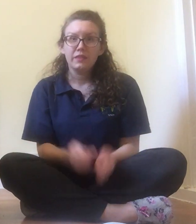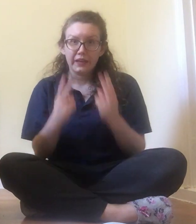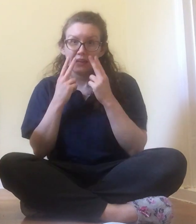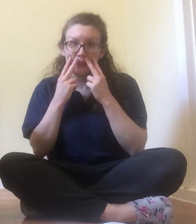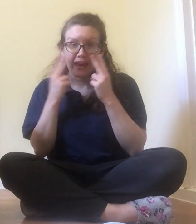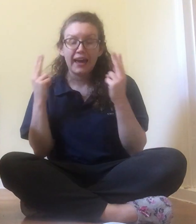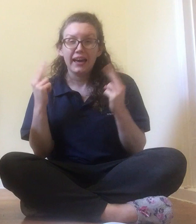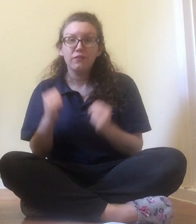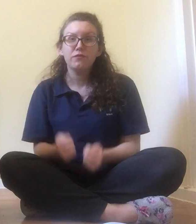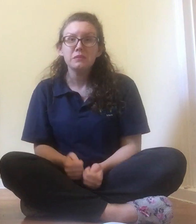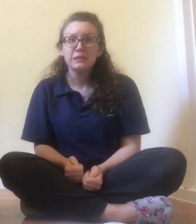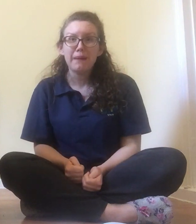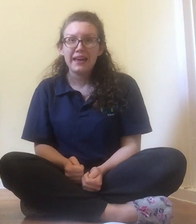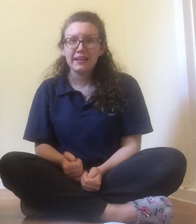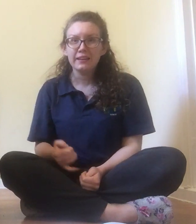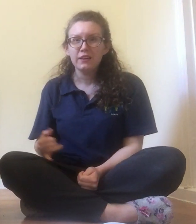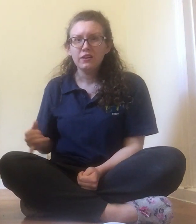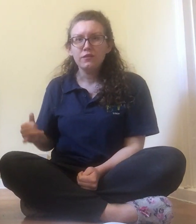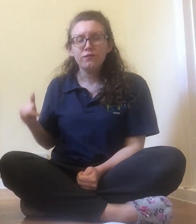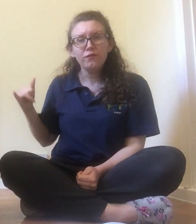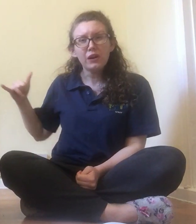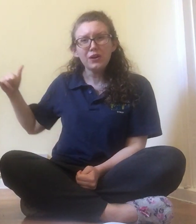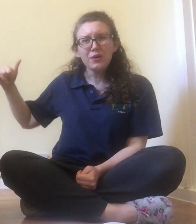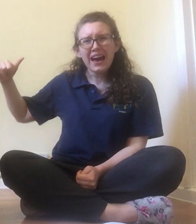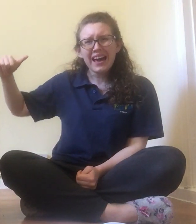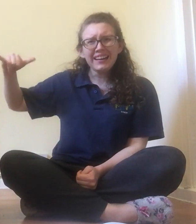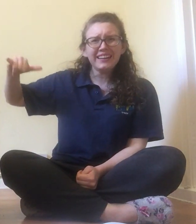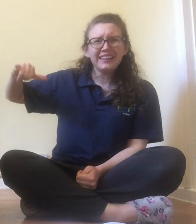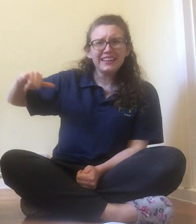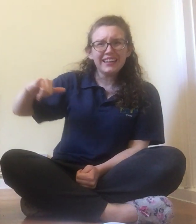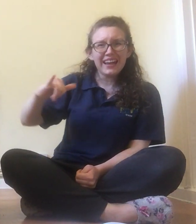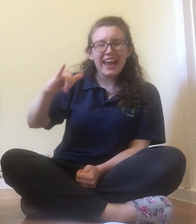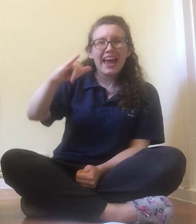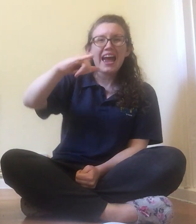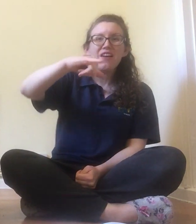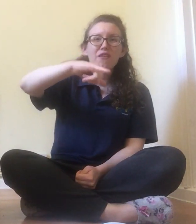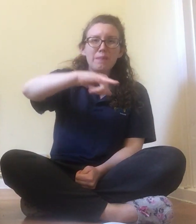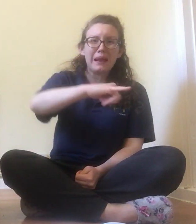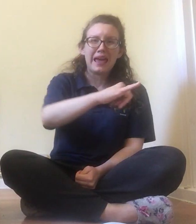The cat from Spain flew an aeroplane.